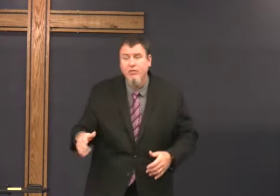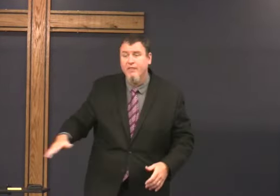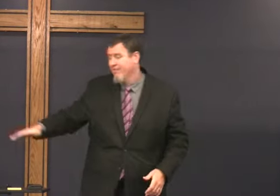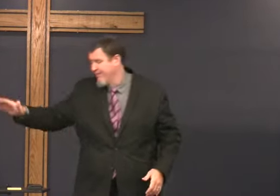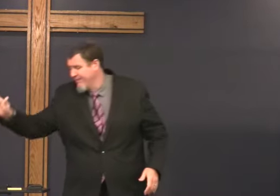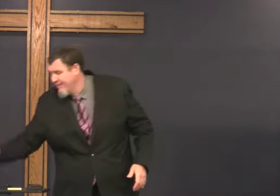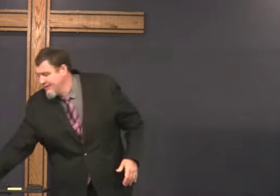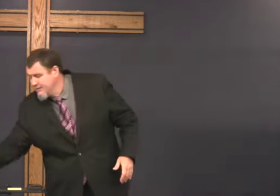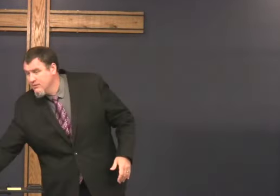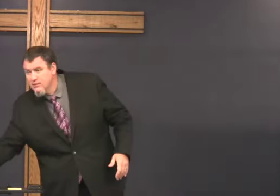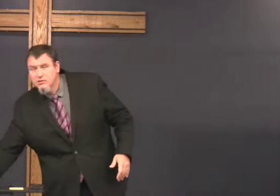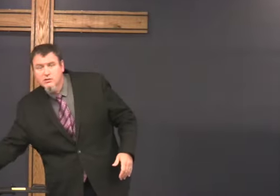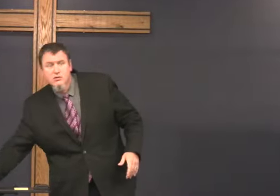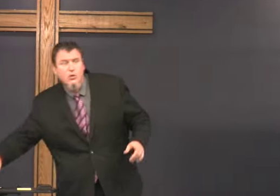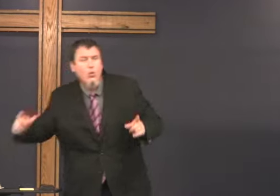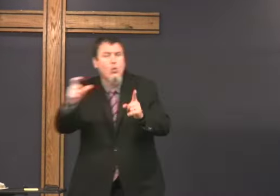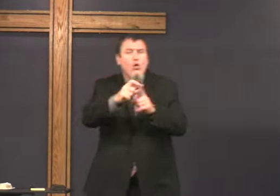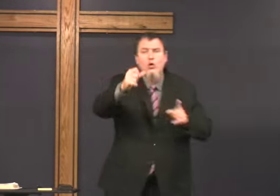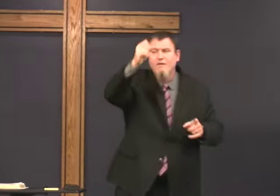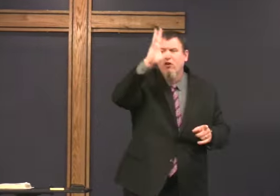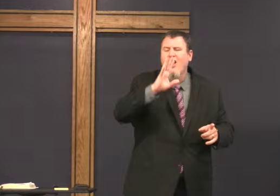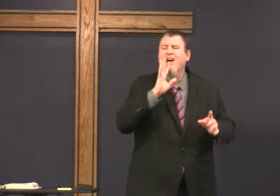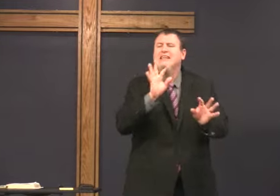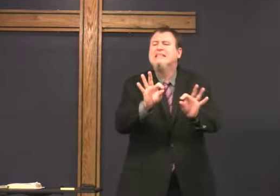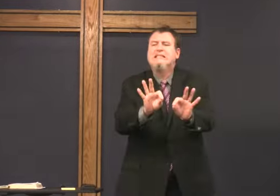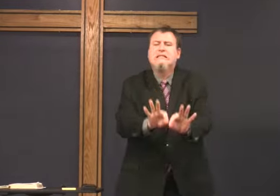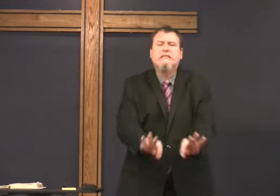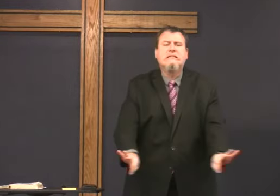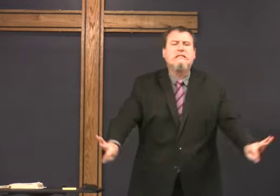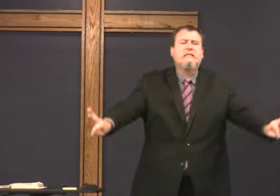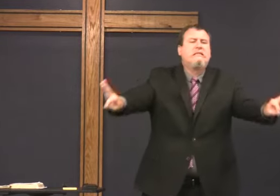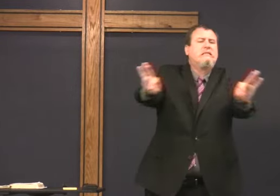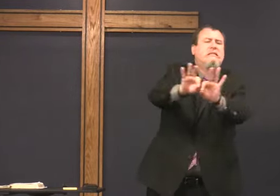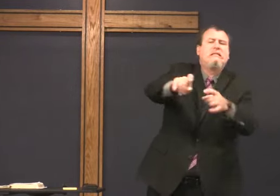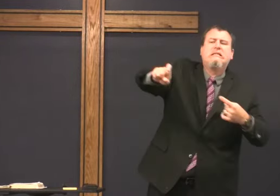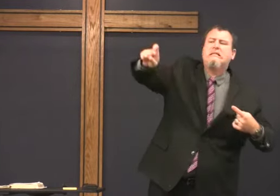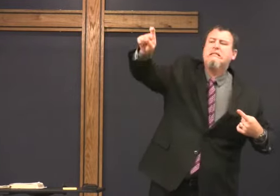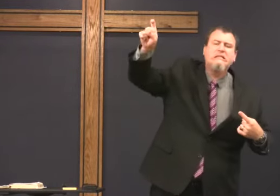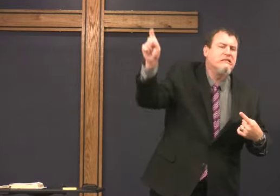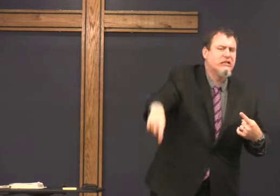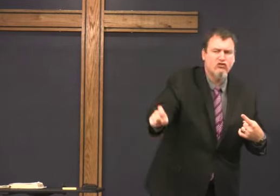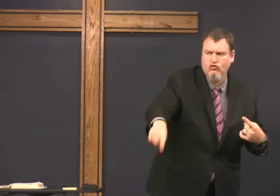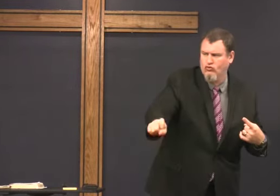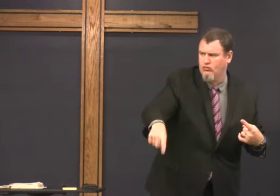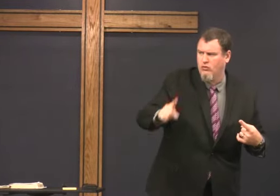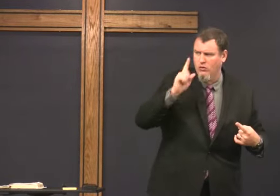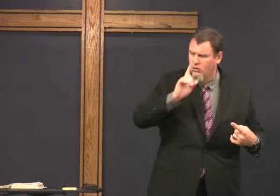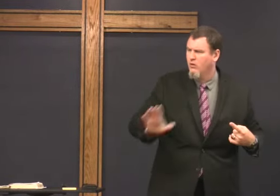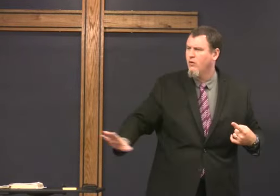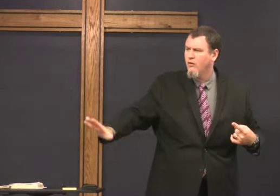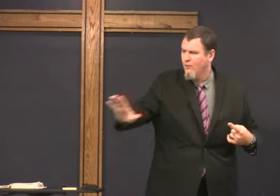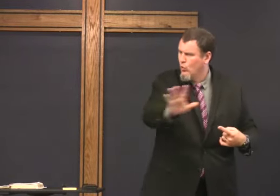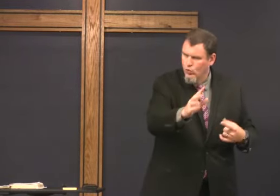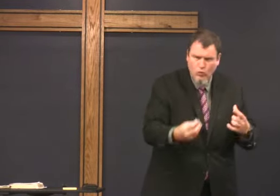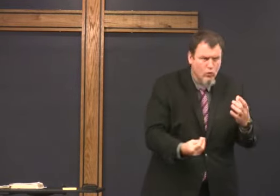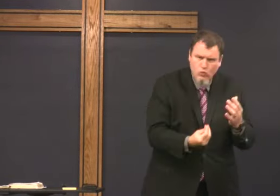And it, and yeah, it is, it will grow through us. And it's important, and we need that.